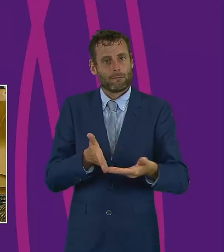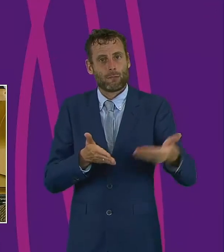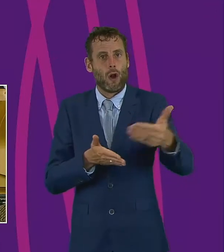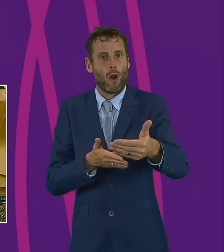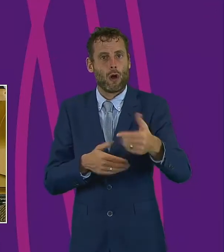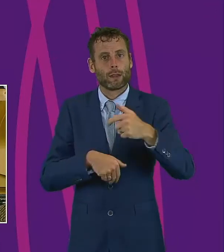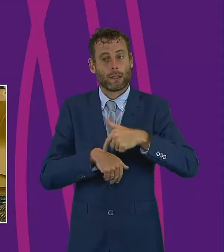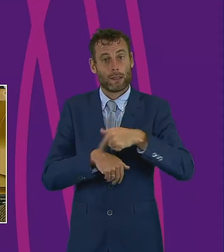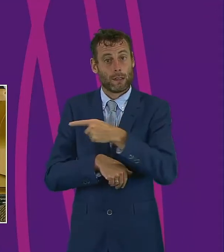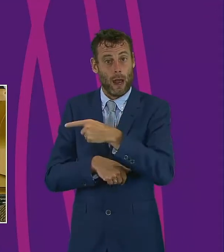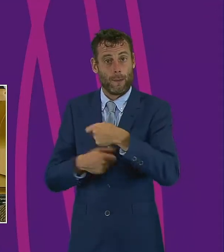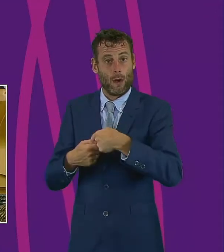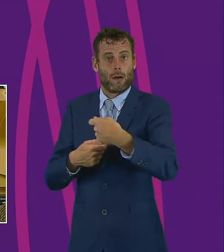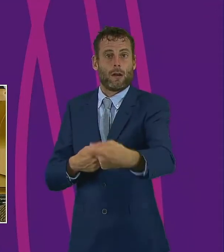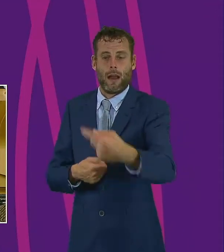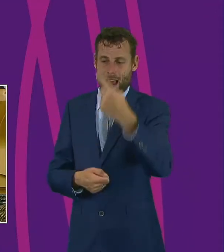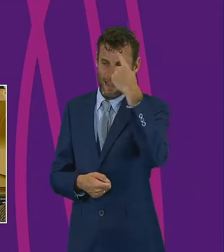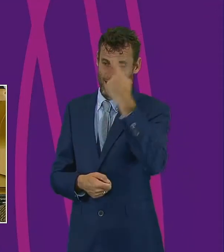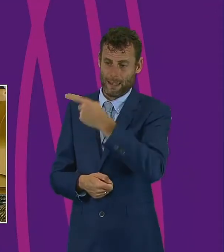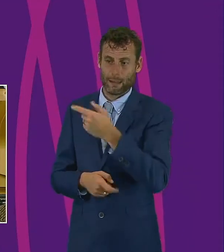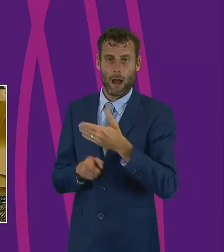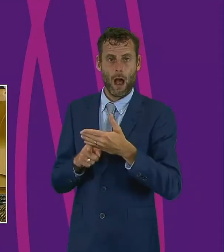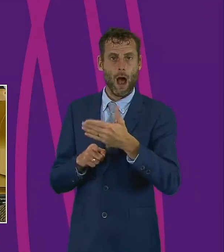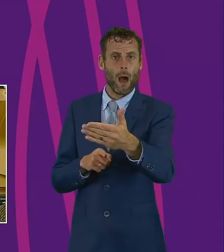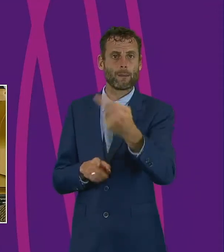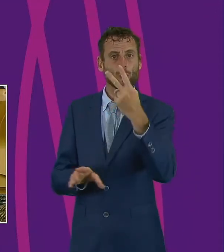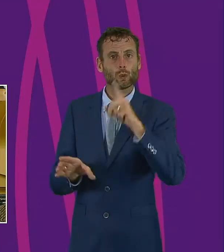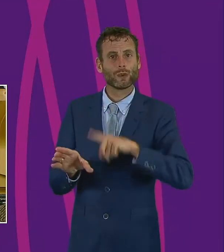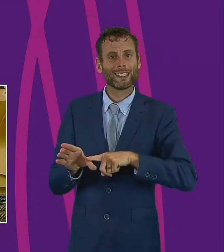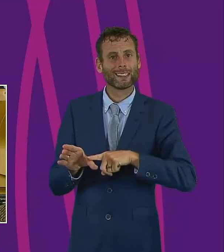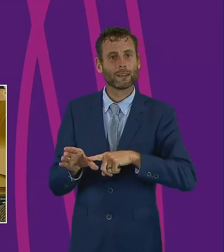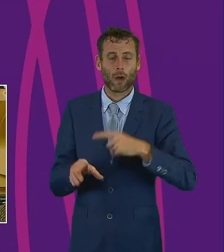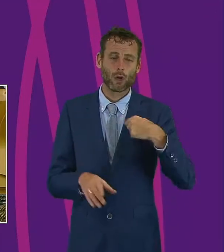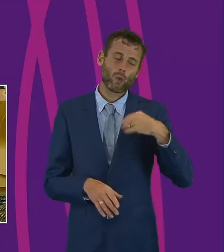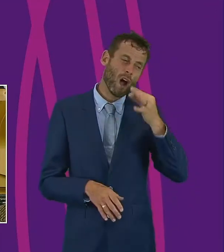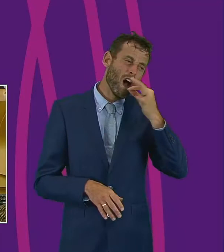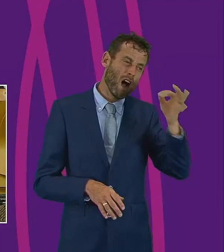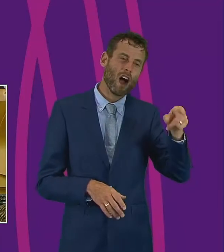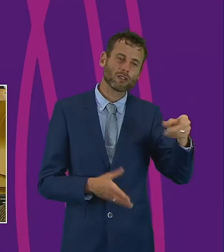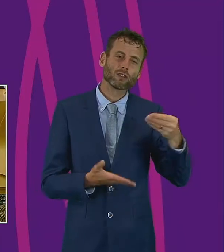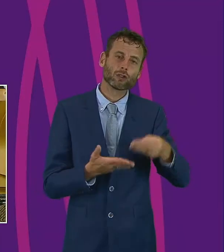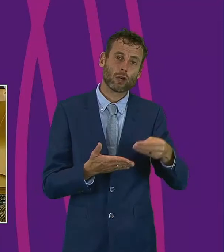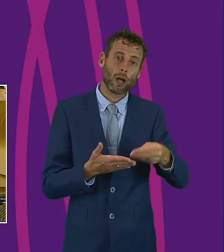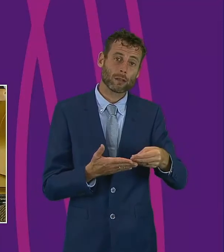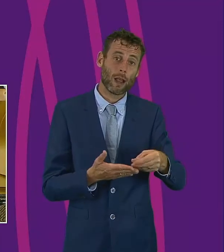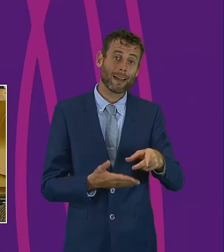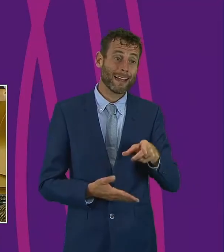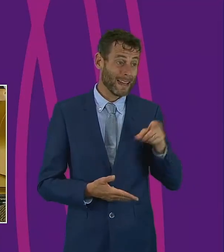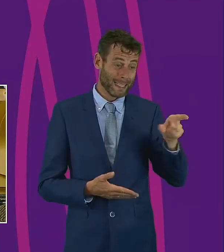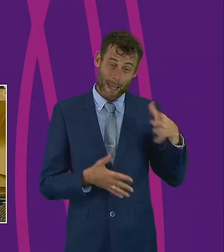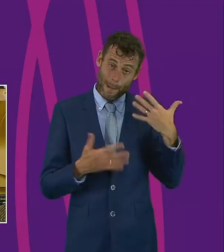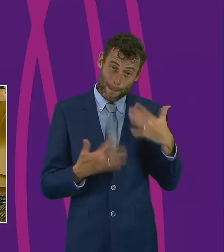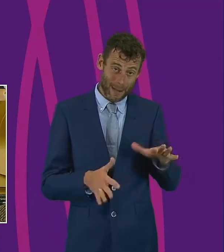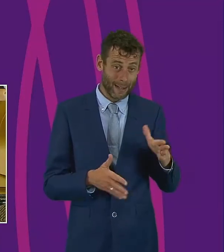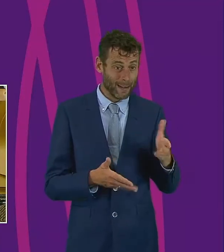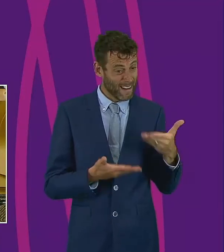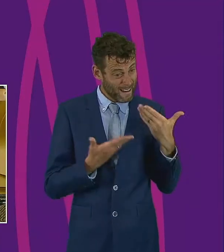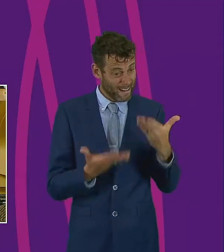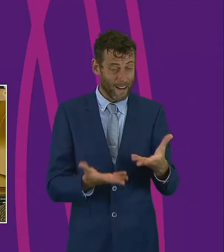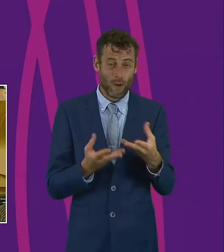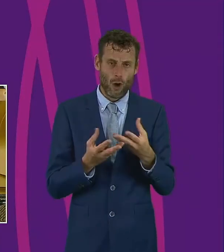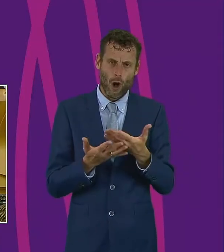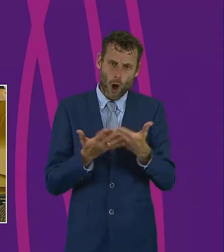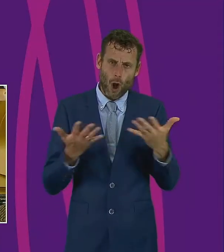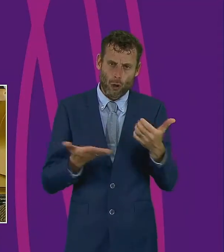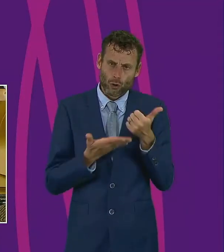for a longer period, I think in Germany for up to 2 years. So I would appeal to the Chancellor, who has given lots of very welcome support here,